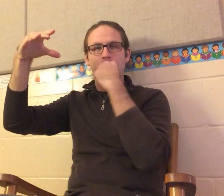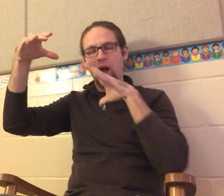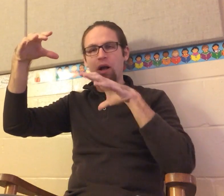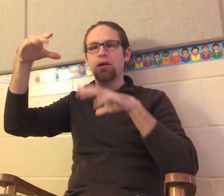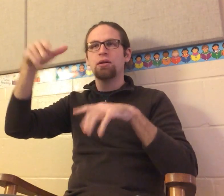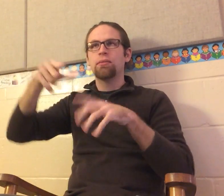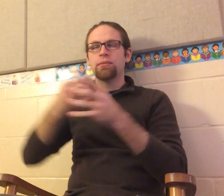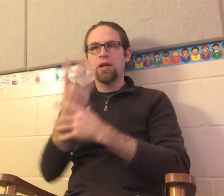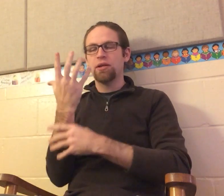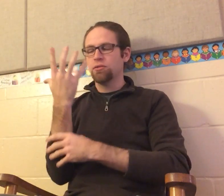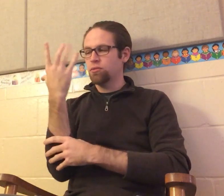strong.